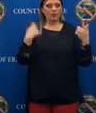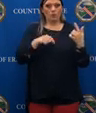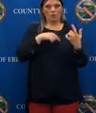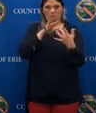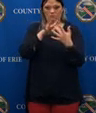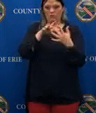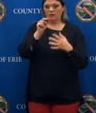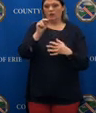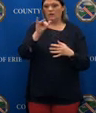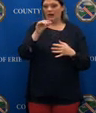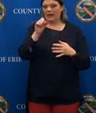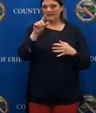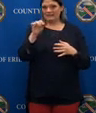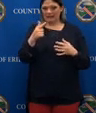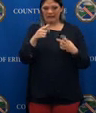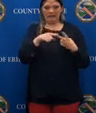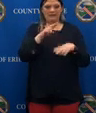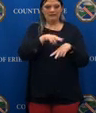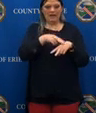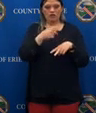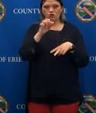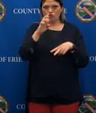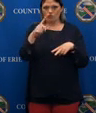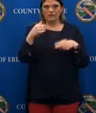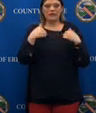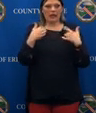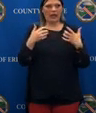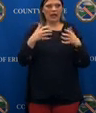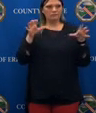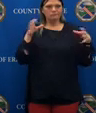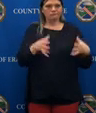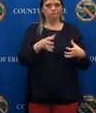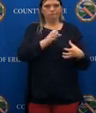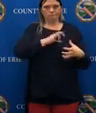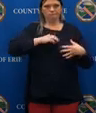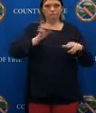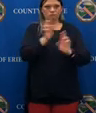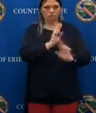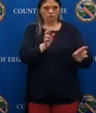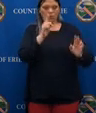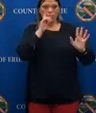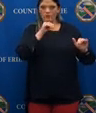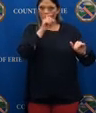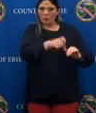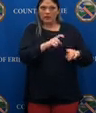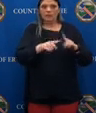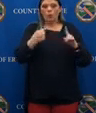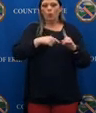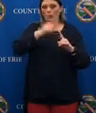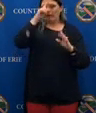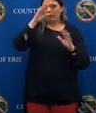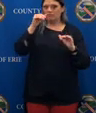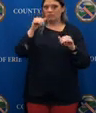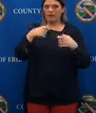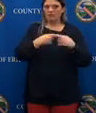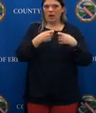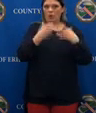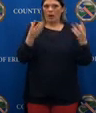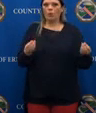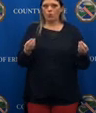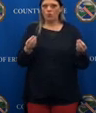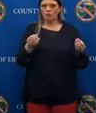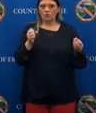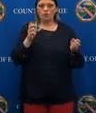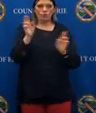with NYSEG and National Grid. They have additional crews ready. Hopefully we won't need them, but we do expect some power outages at this time. So please